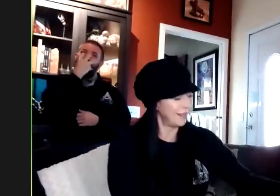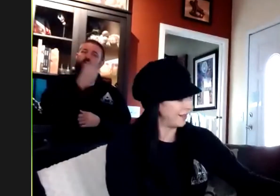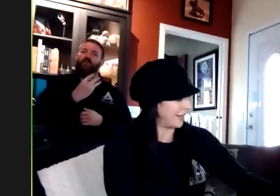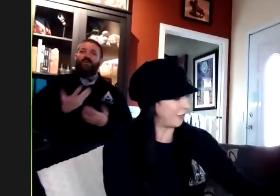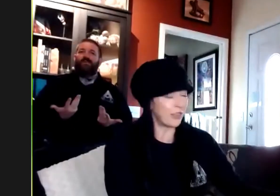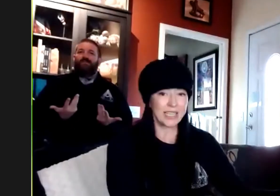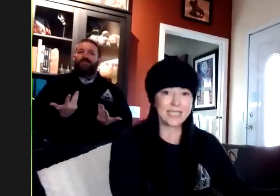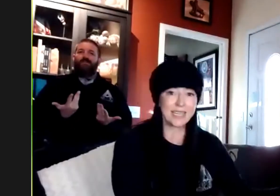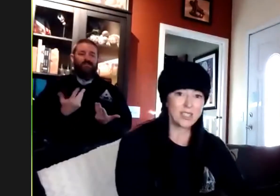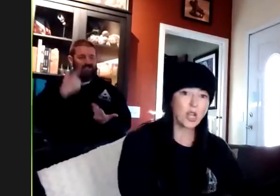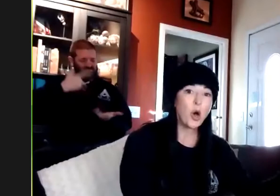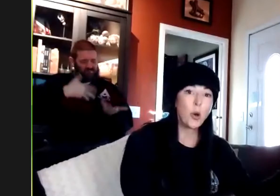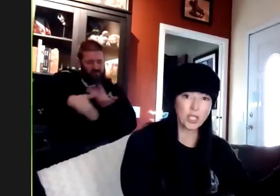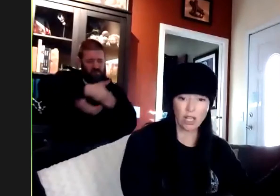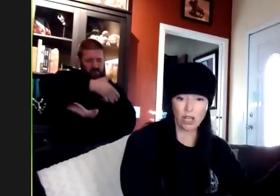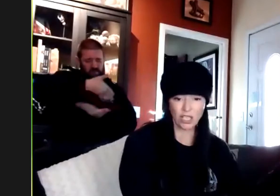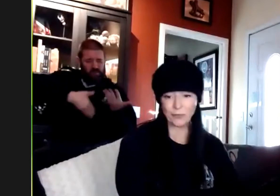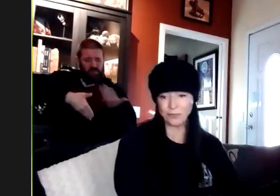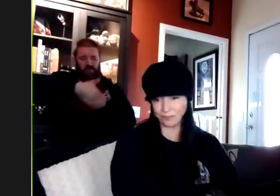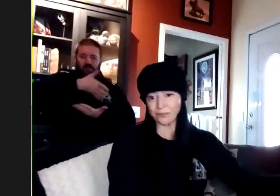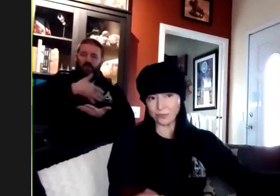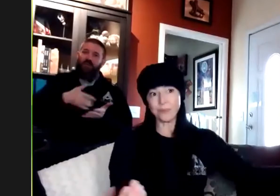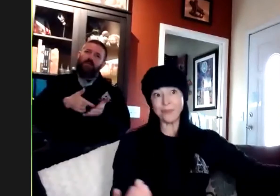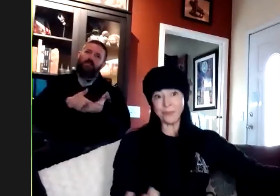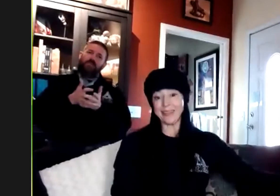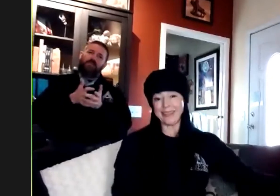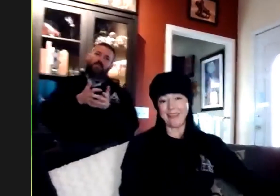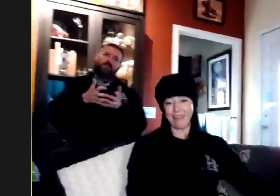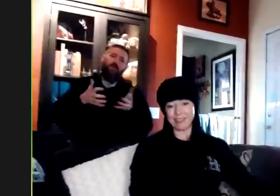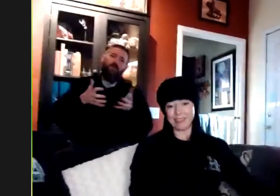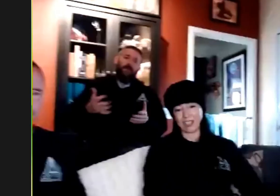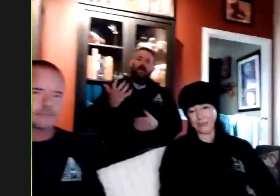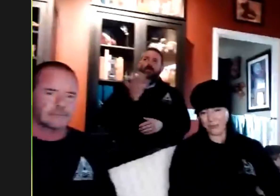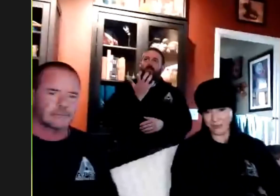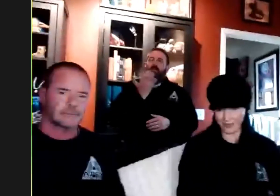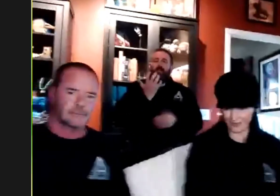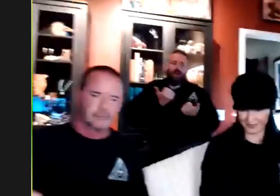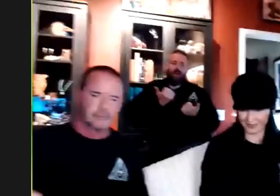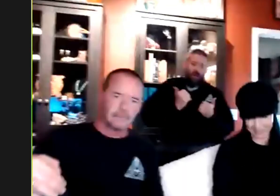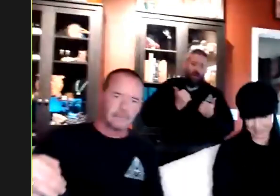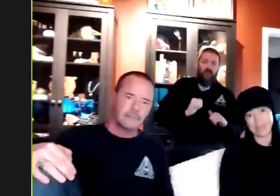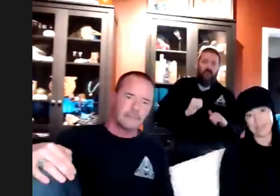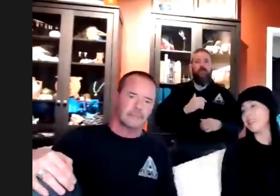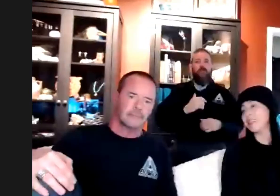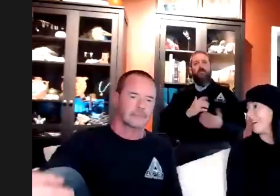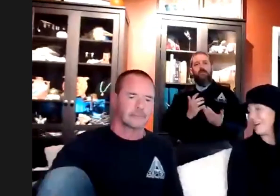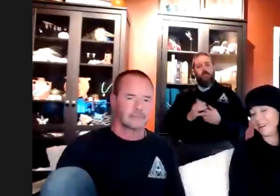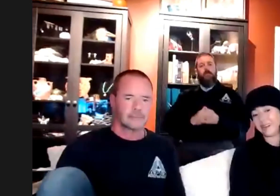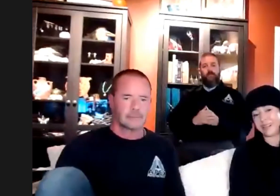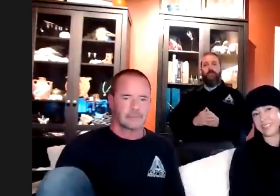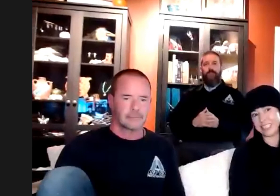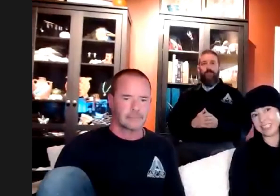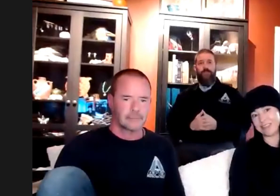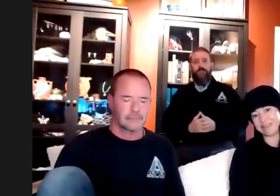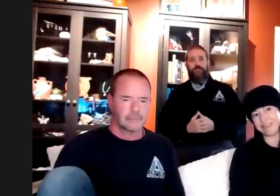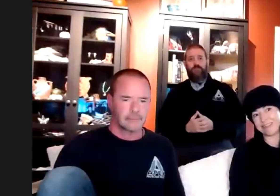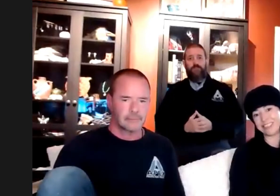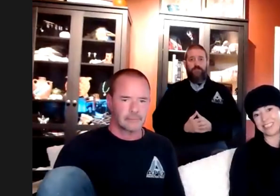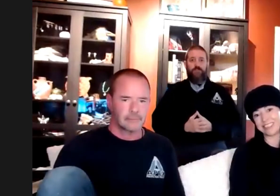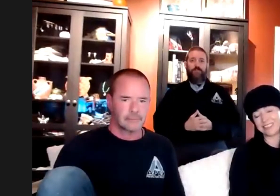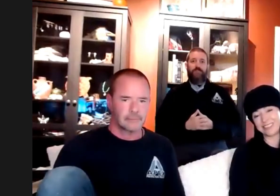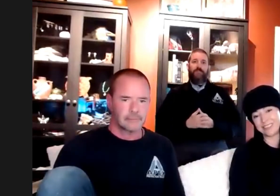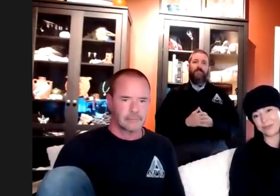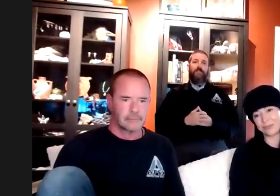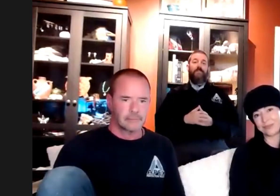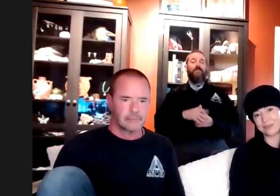and everything takes so much longer. Yeah, so. Yeah, absolutely. We only have 2. I don't know how you guys do